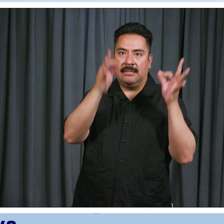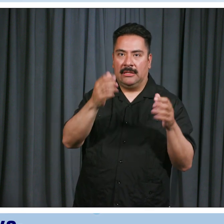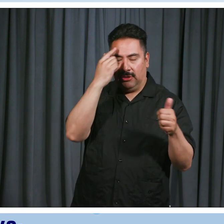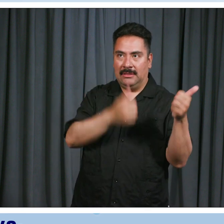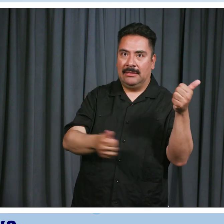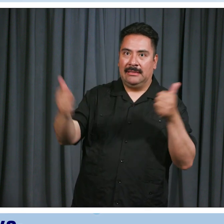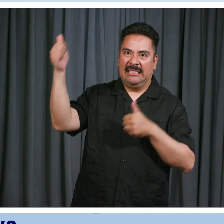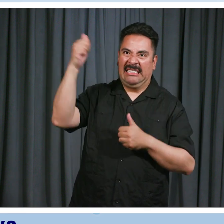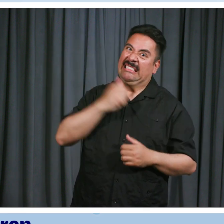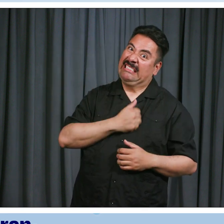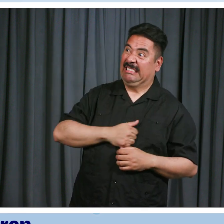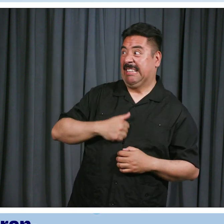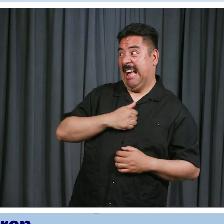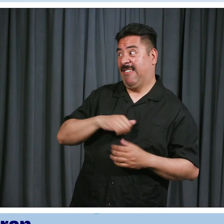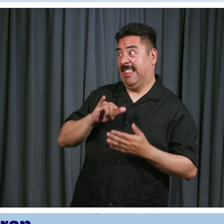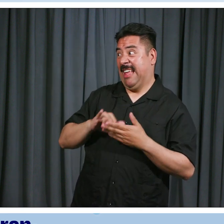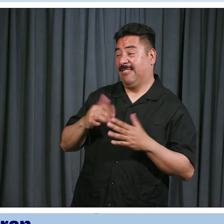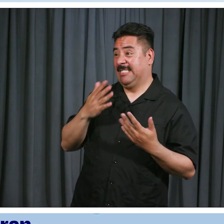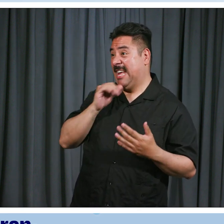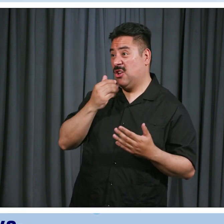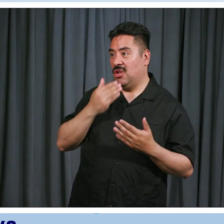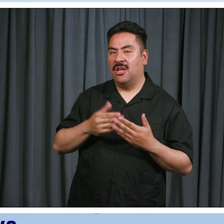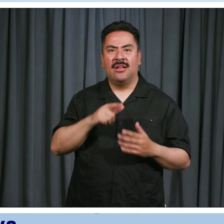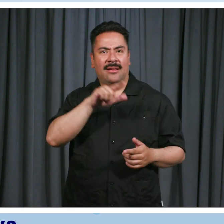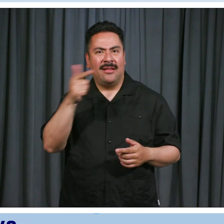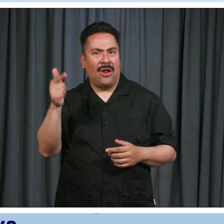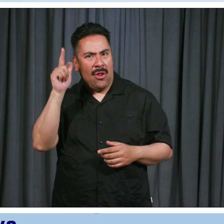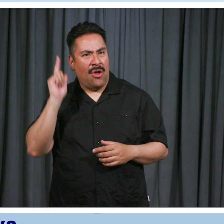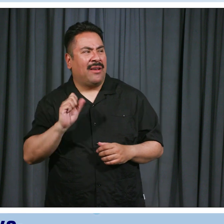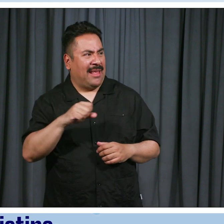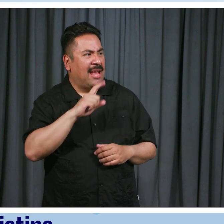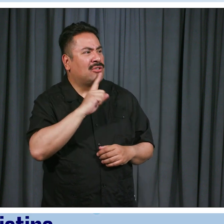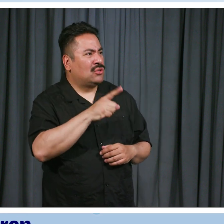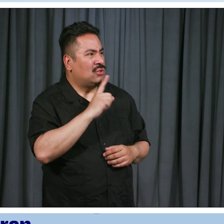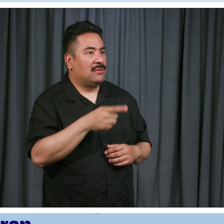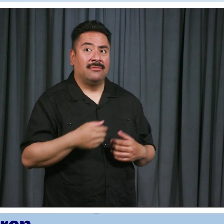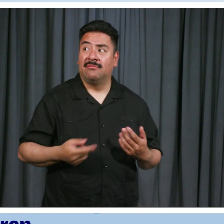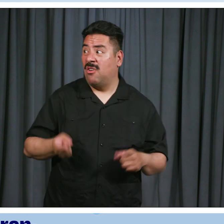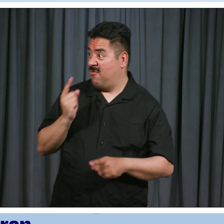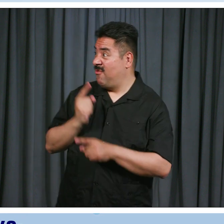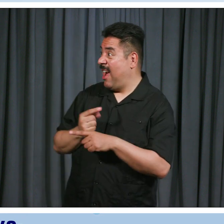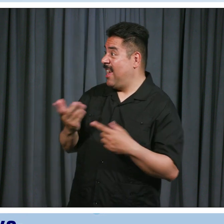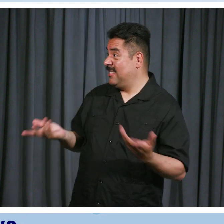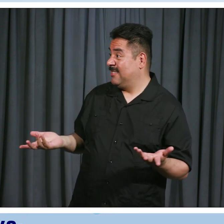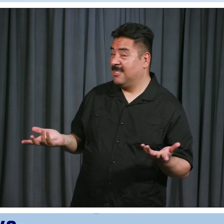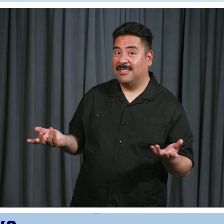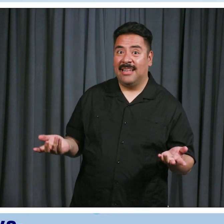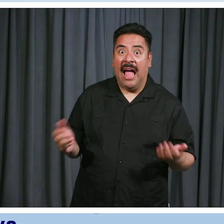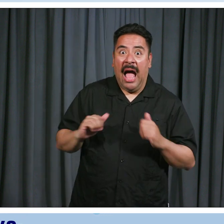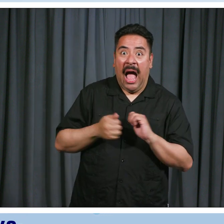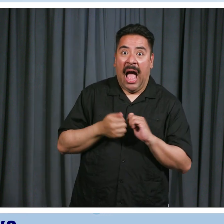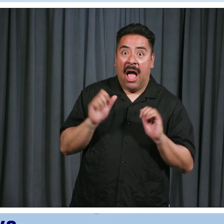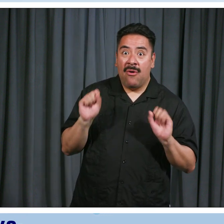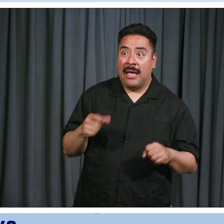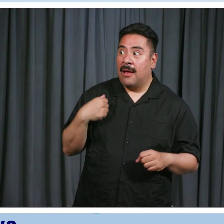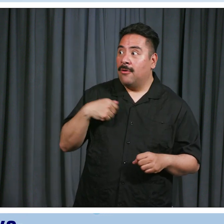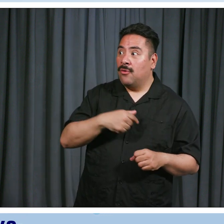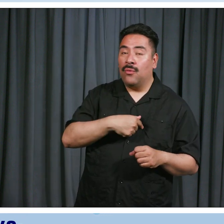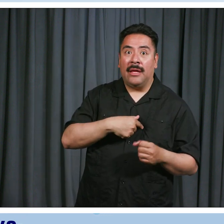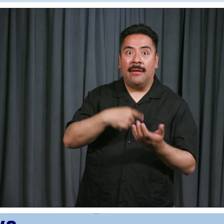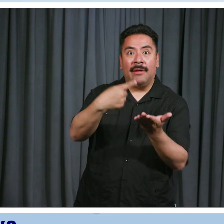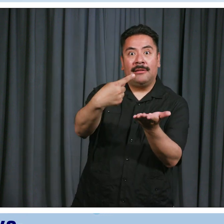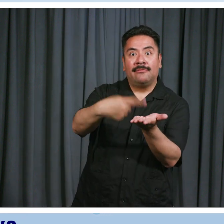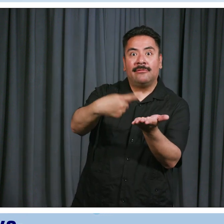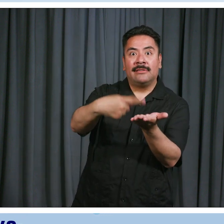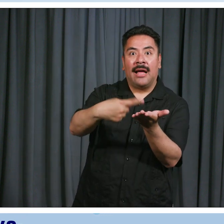was heavy. It's true. Yeah. So, right? yeah. It's awful. It's like, how can we be talked about as